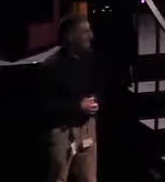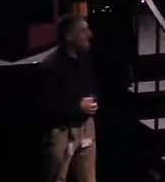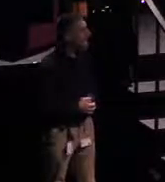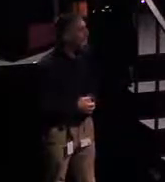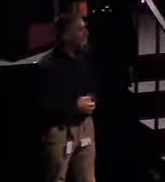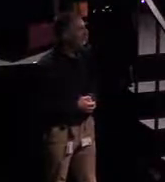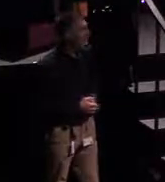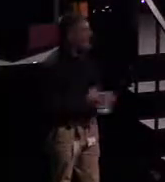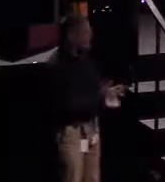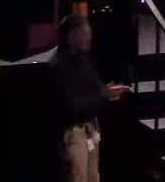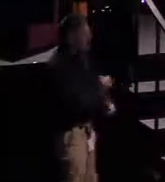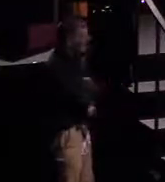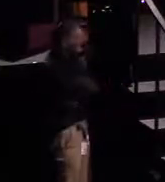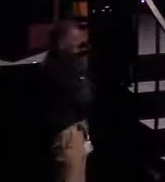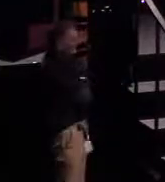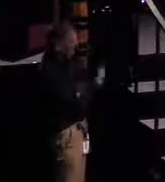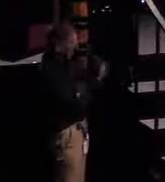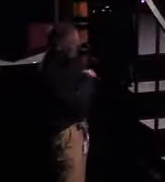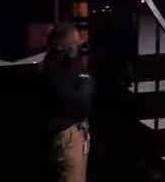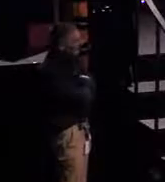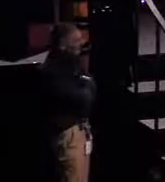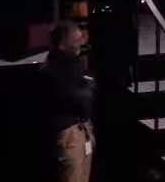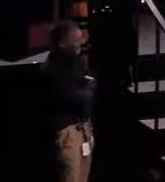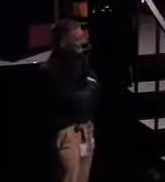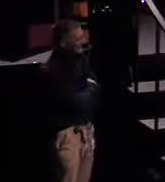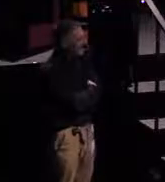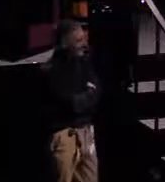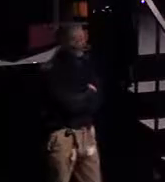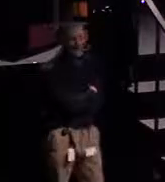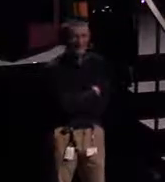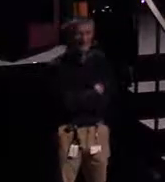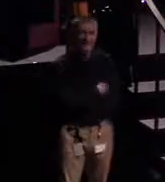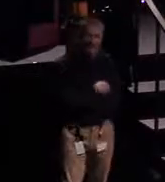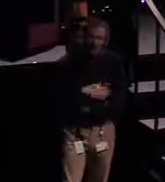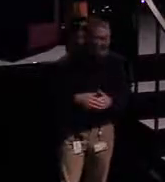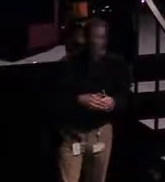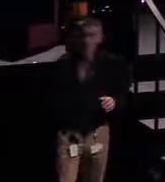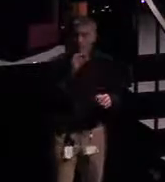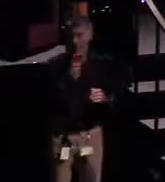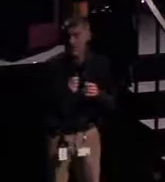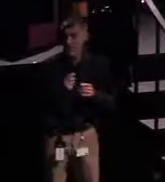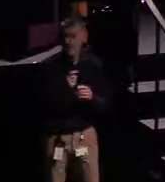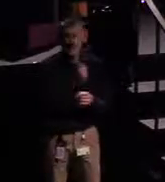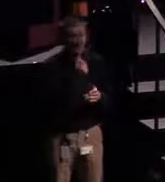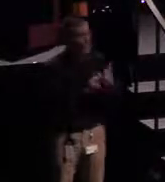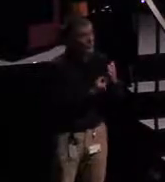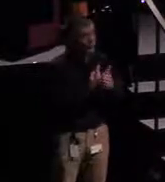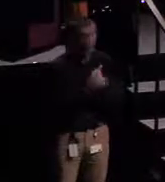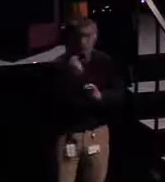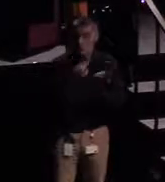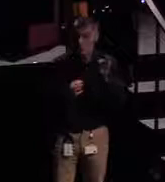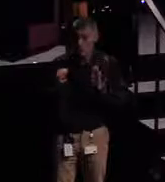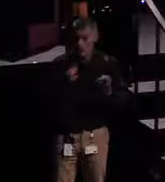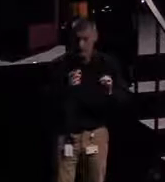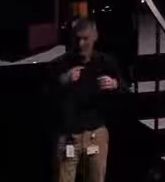we'll have... come on. Okay. Music, please. So we'll take a few questions because just be aware that